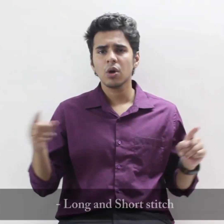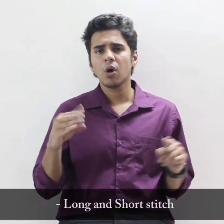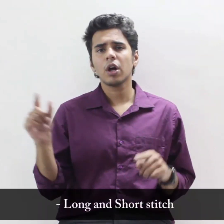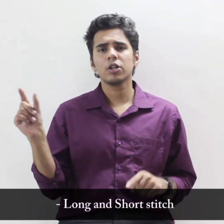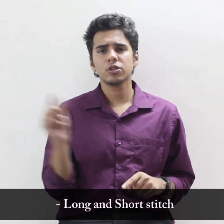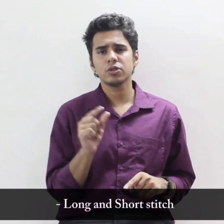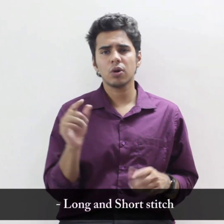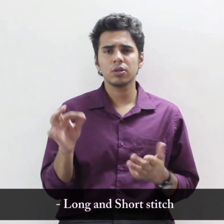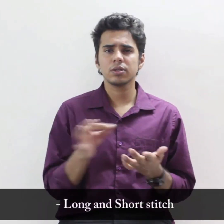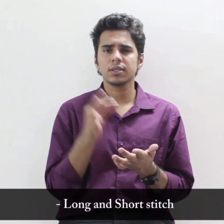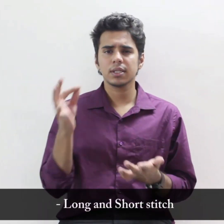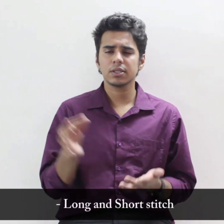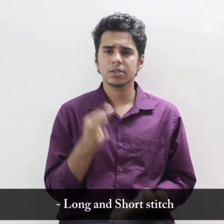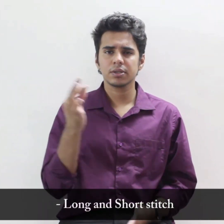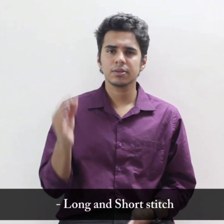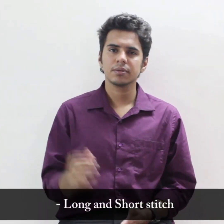Long and short stitch.